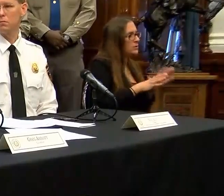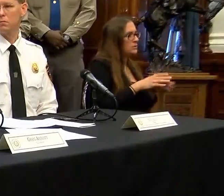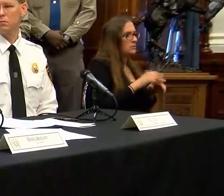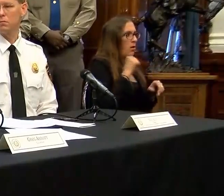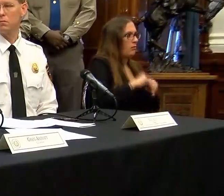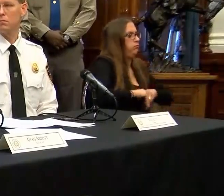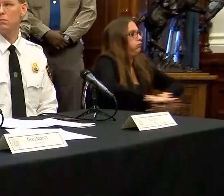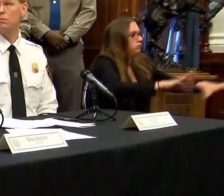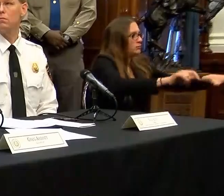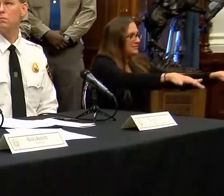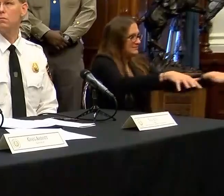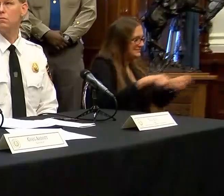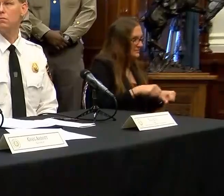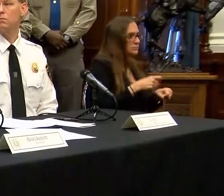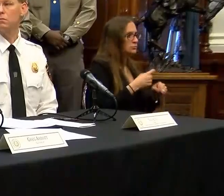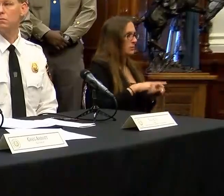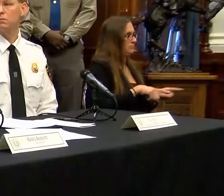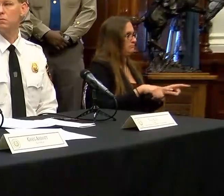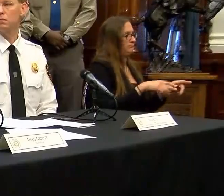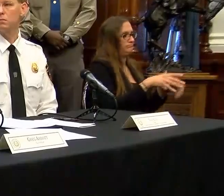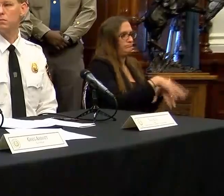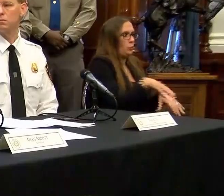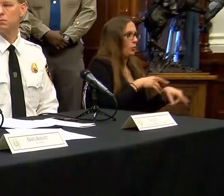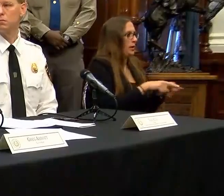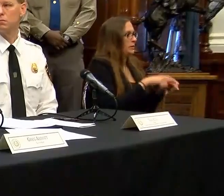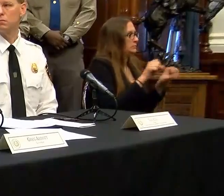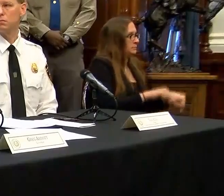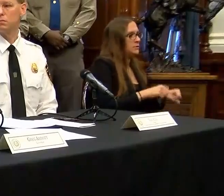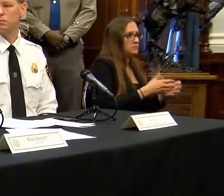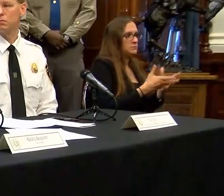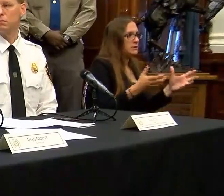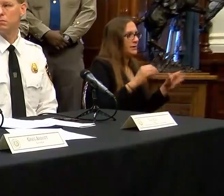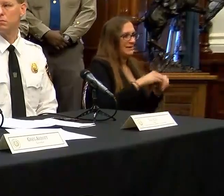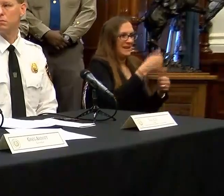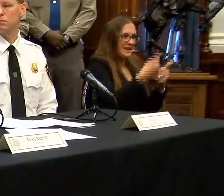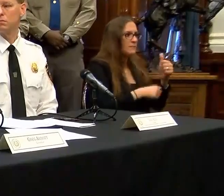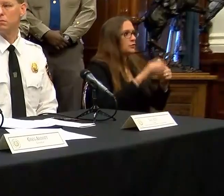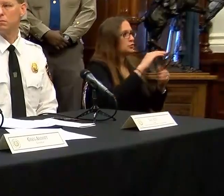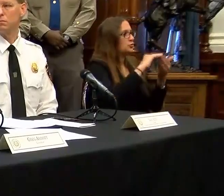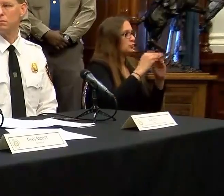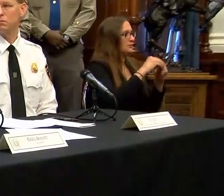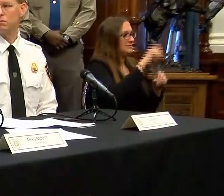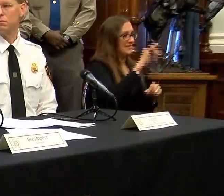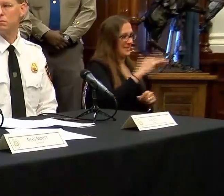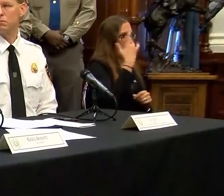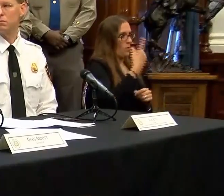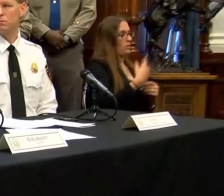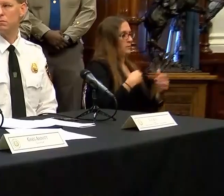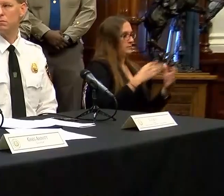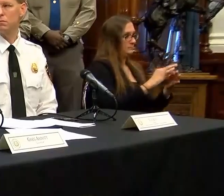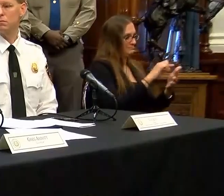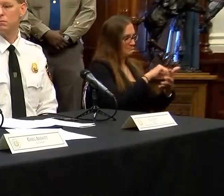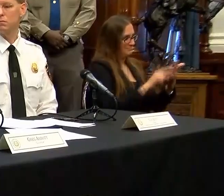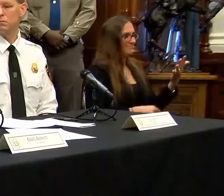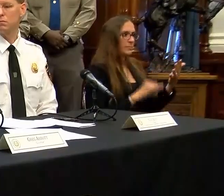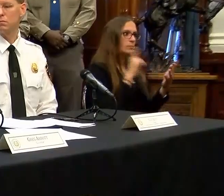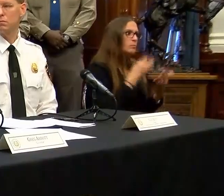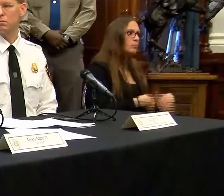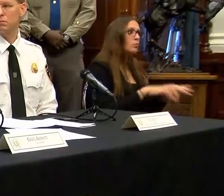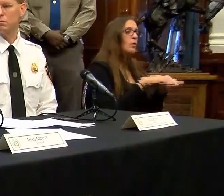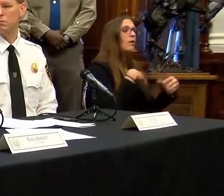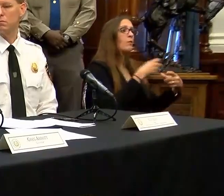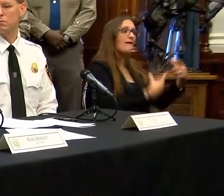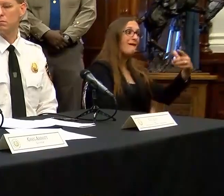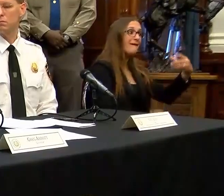possibly can in absolutely every community in Texas. And so that's why the things that we're talking about are so important. I would like to also